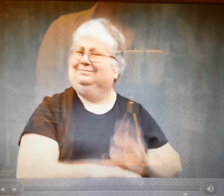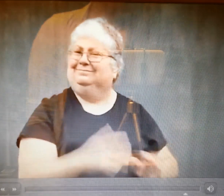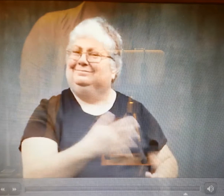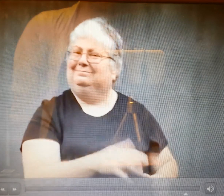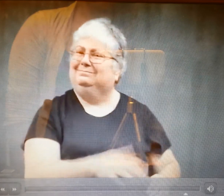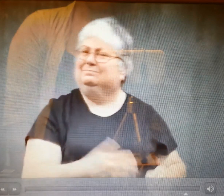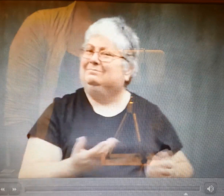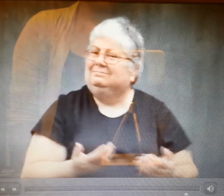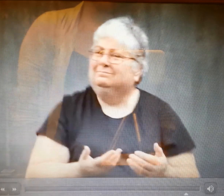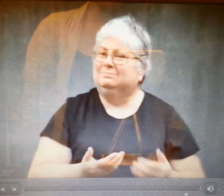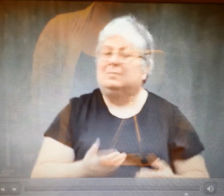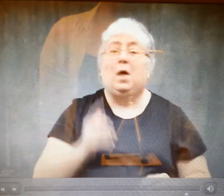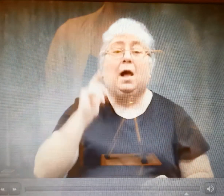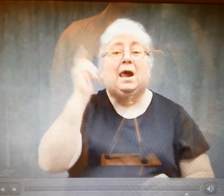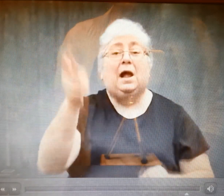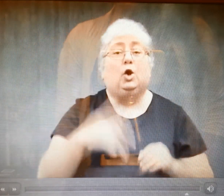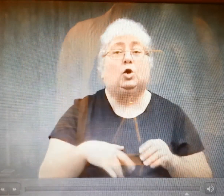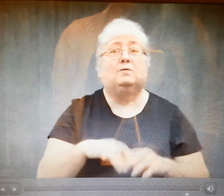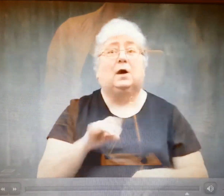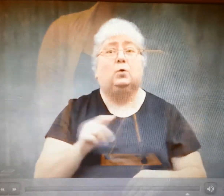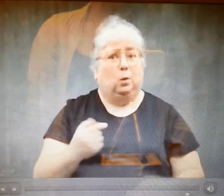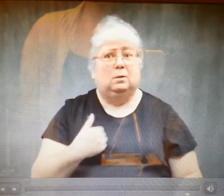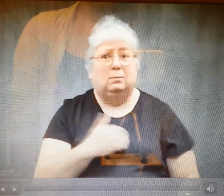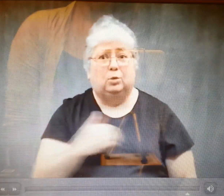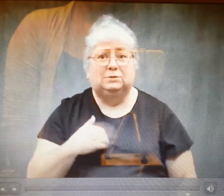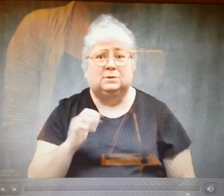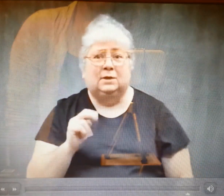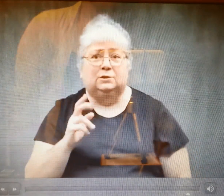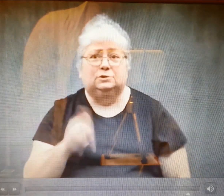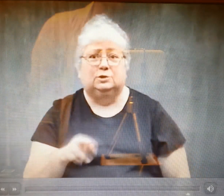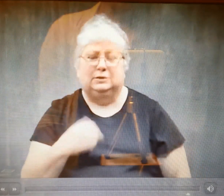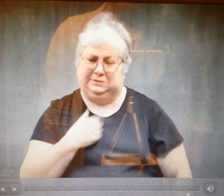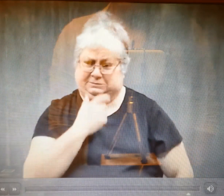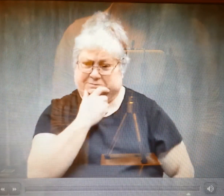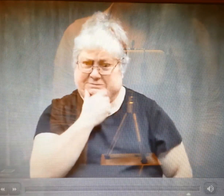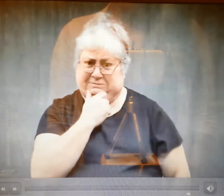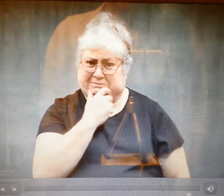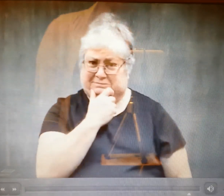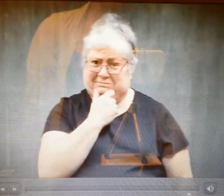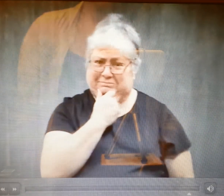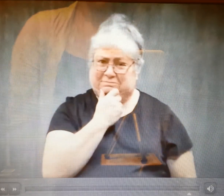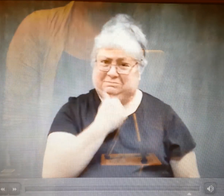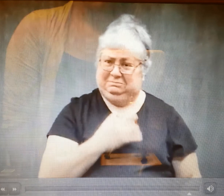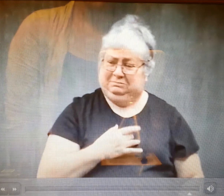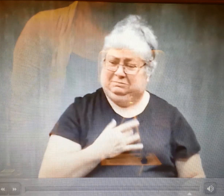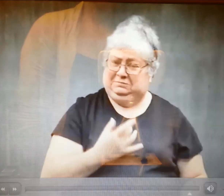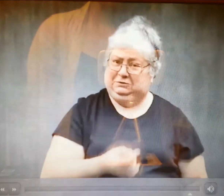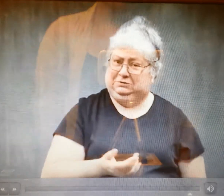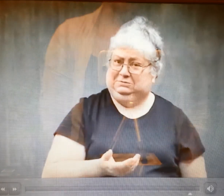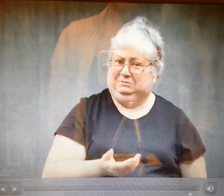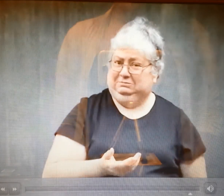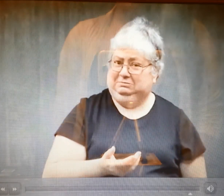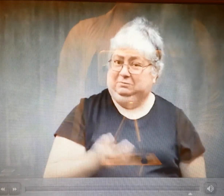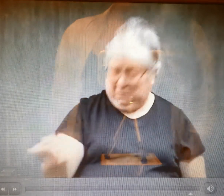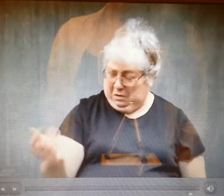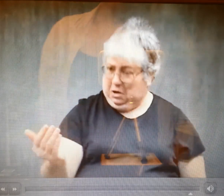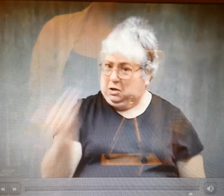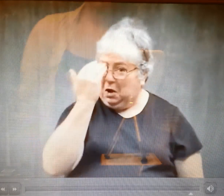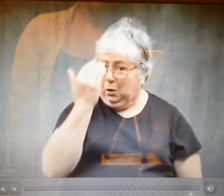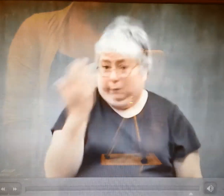Now, before she died, she would always come and lay on me. And a few years later, I actually was diagnosed with breast cancer, so I thought that was pretty